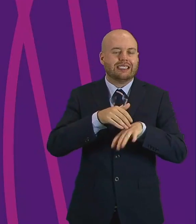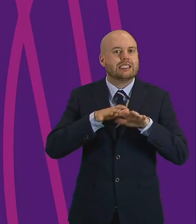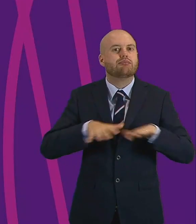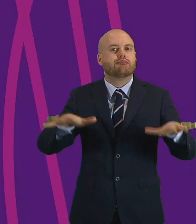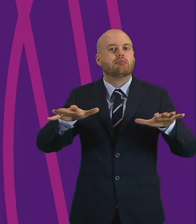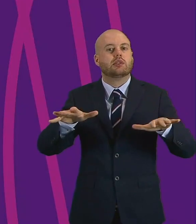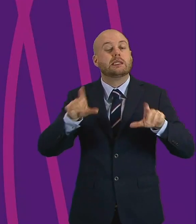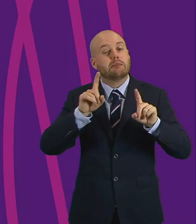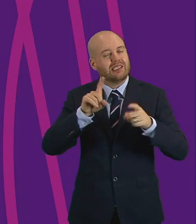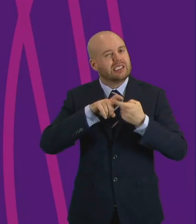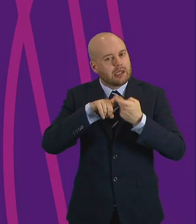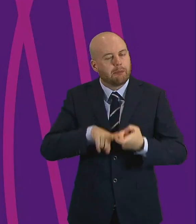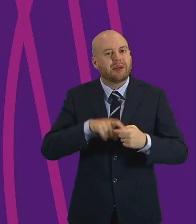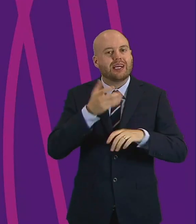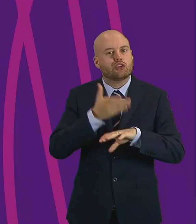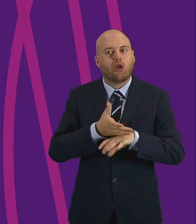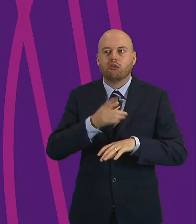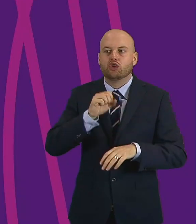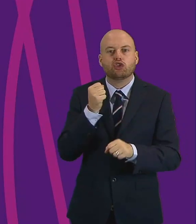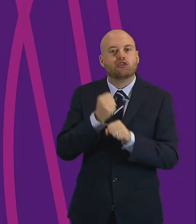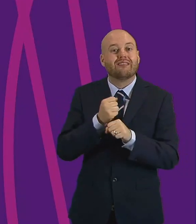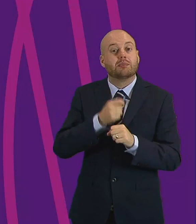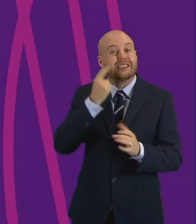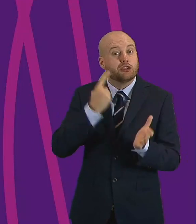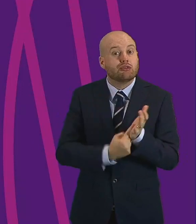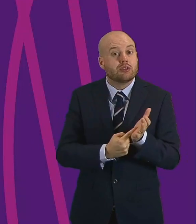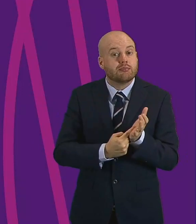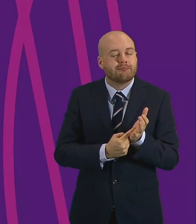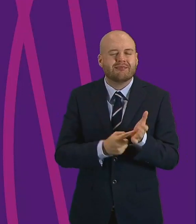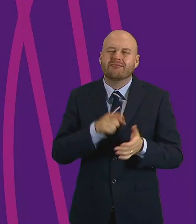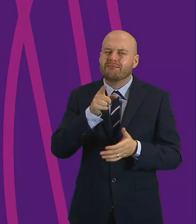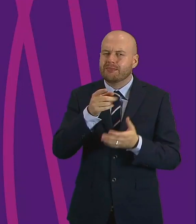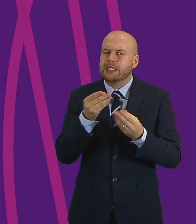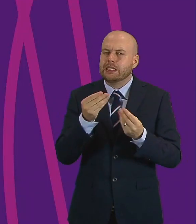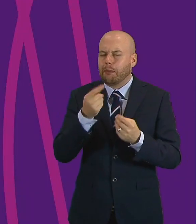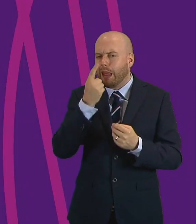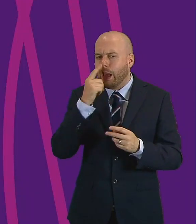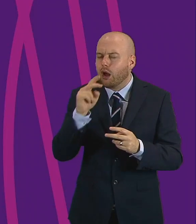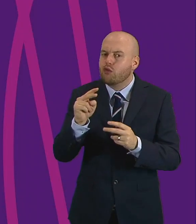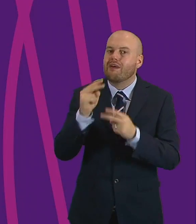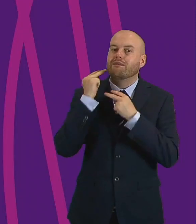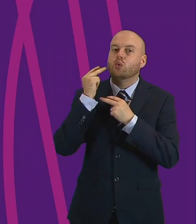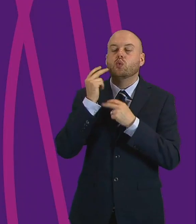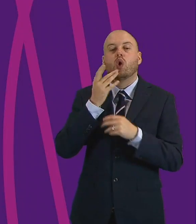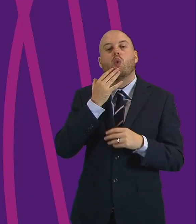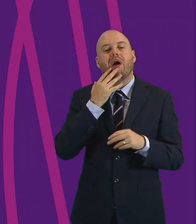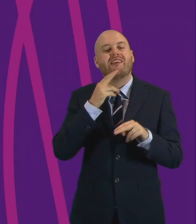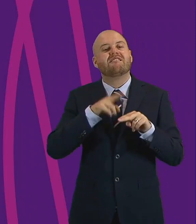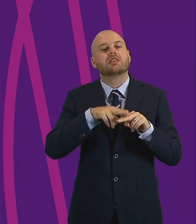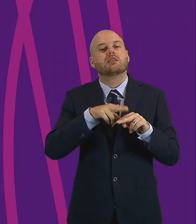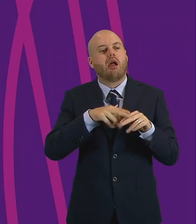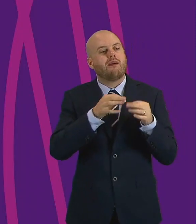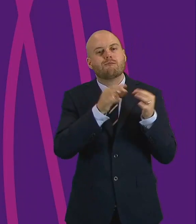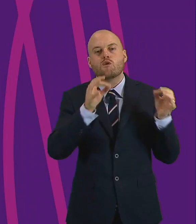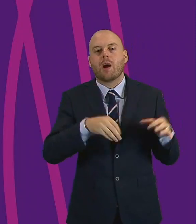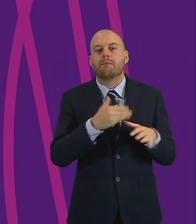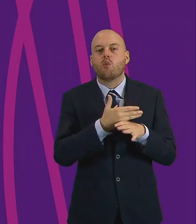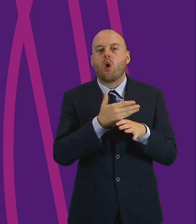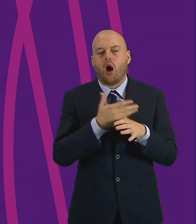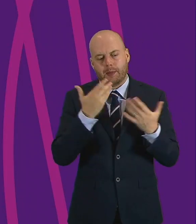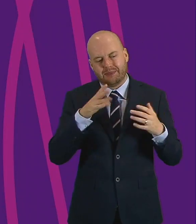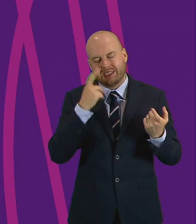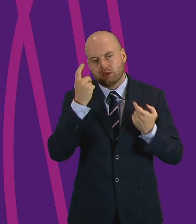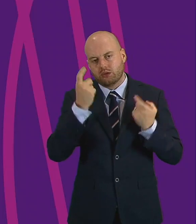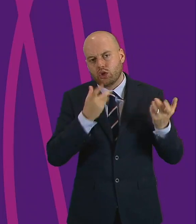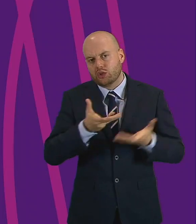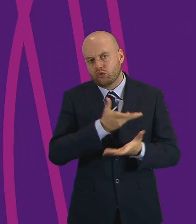Government's decisions. Now, that is something that can be reviewed when the overall fiscal framework is considered. I am, of course, reminded, as others